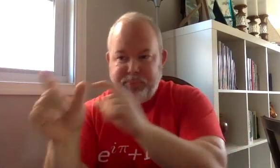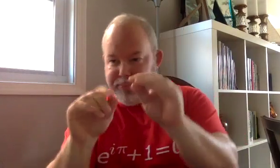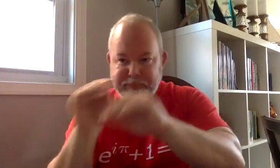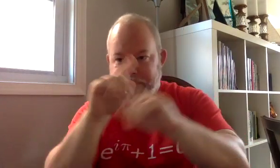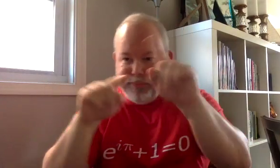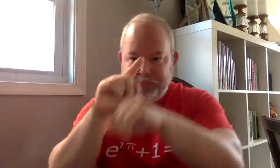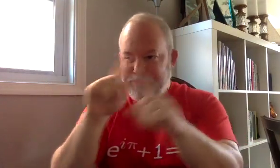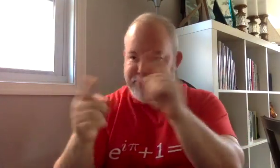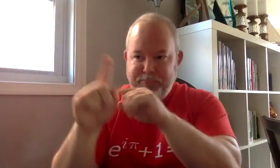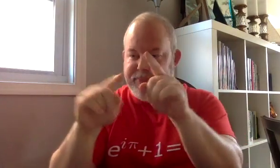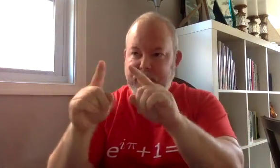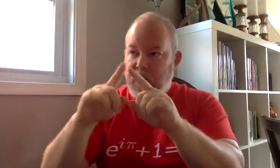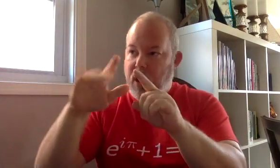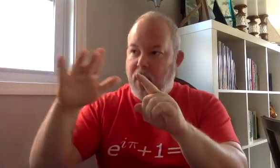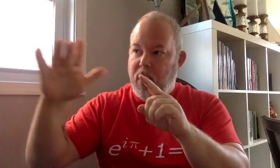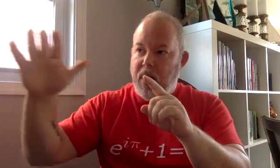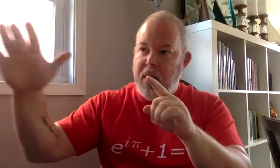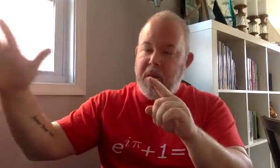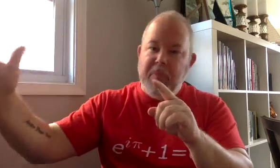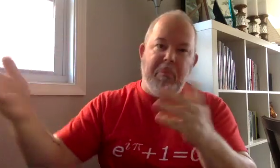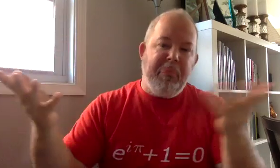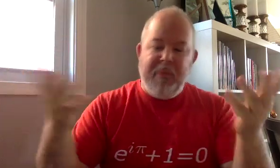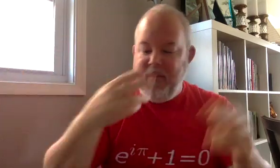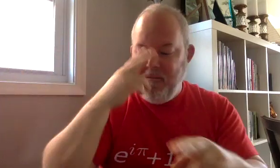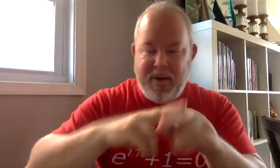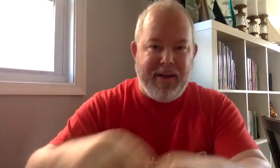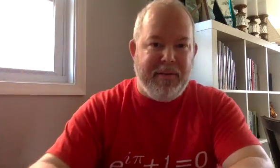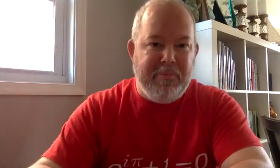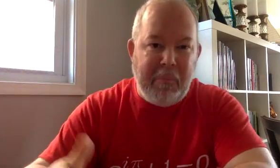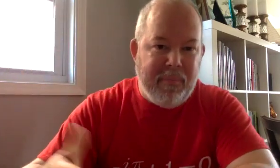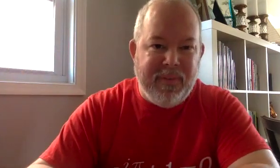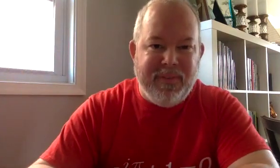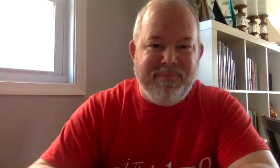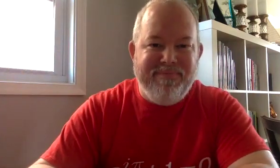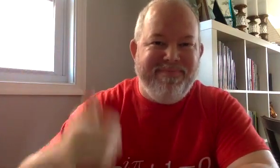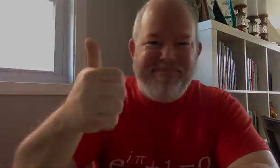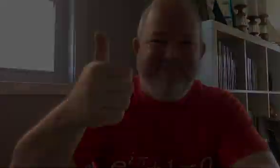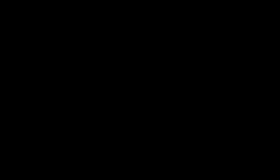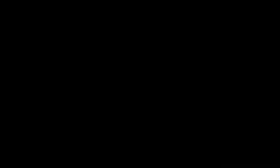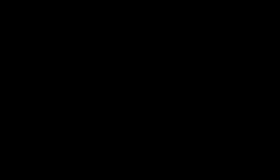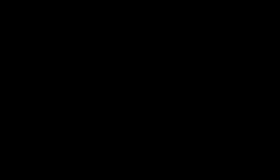in her apartment. So an incredible amount of resolve, considering what just happened.